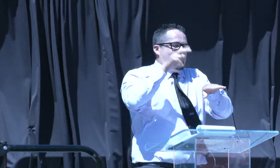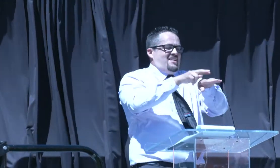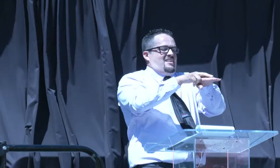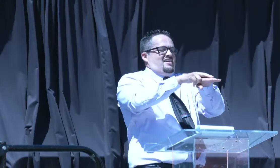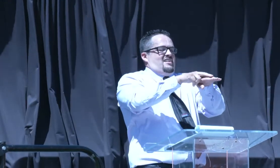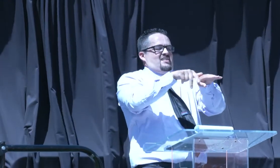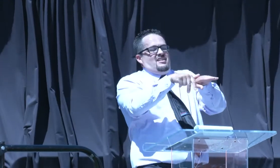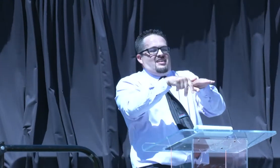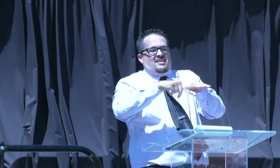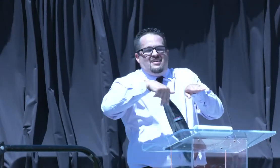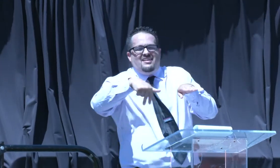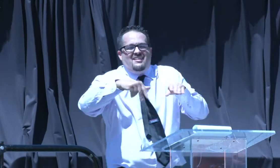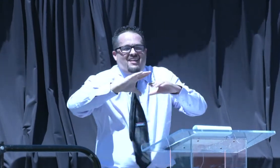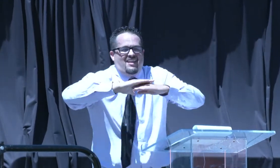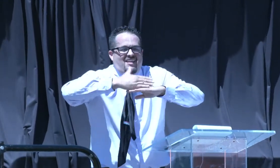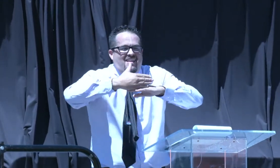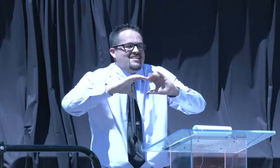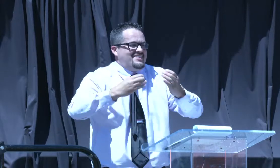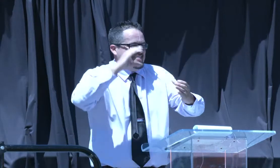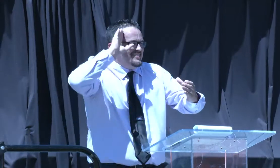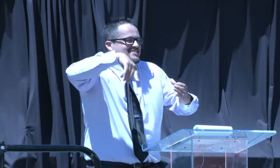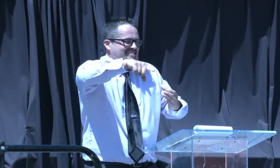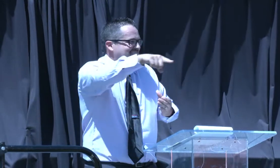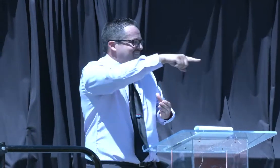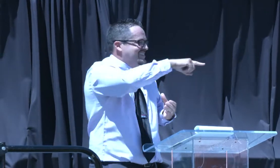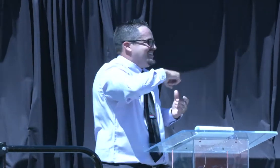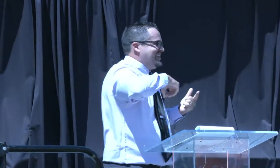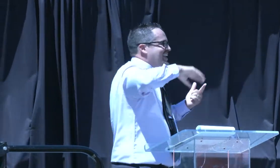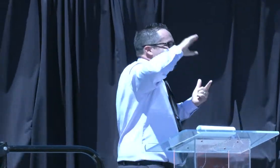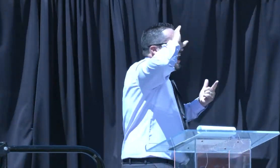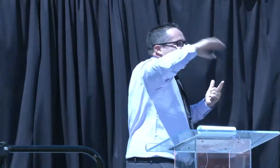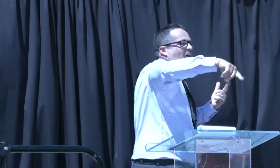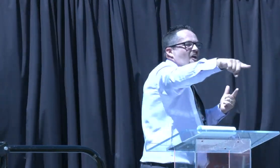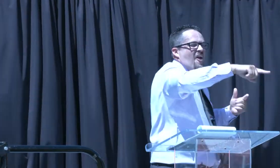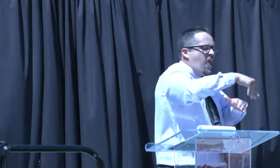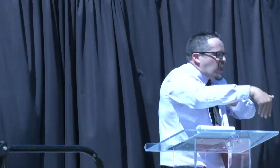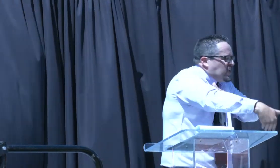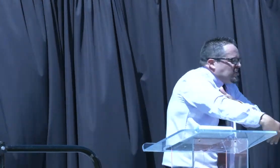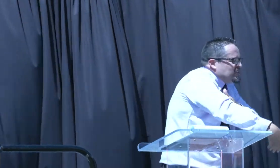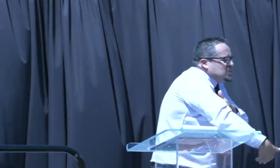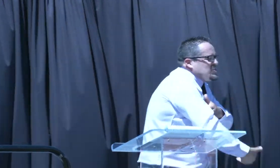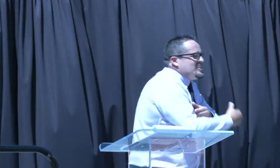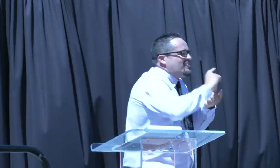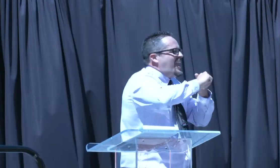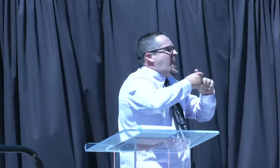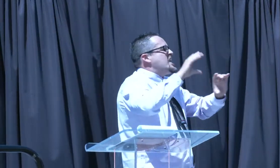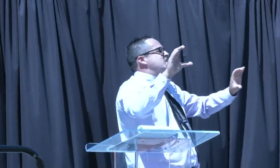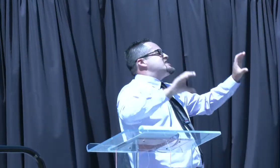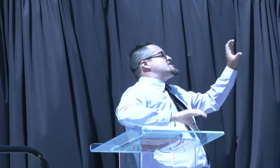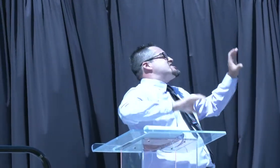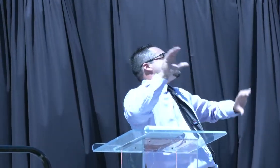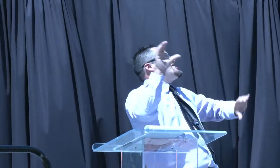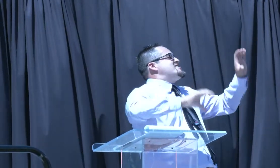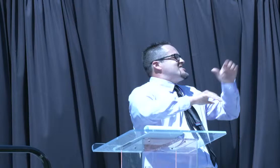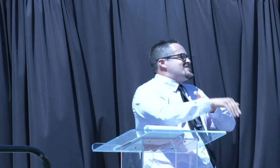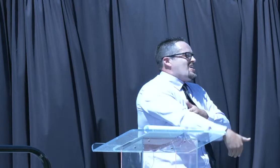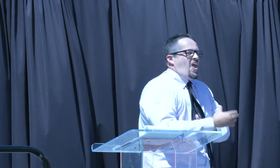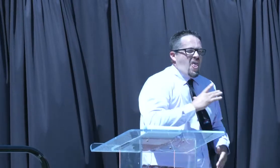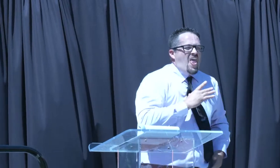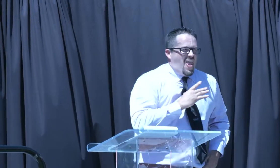cool to go to class right next to your bed. I know you also had late nights being